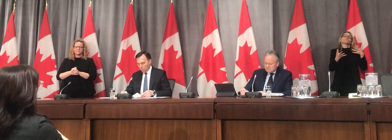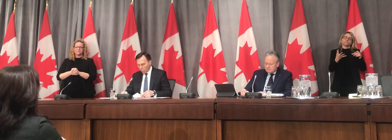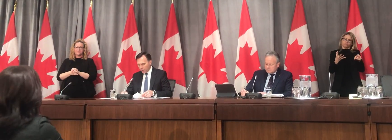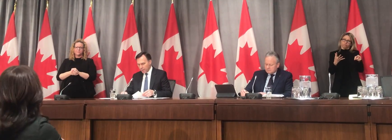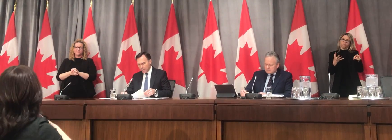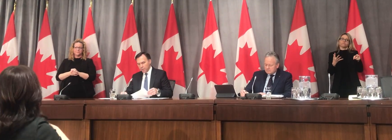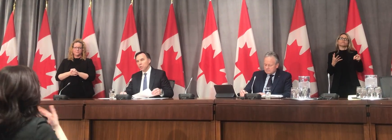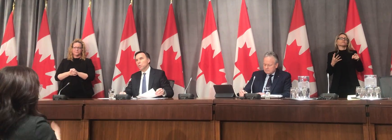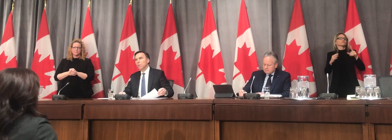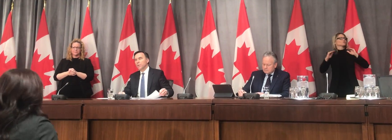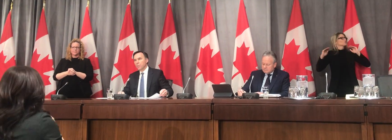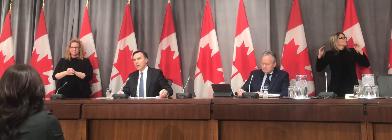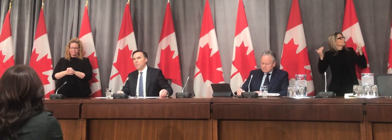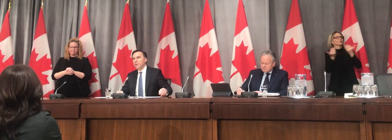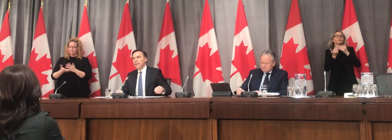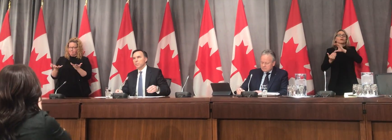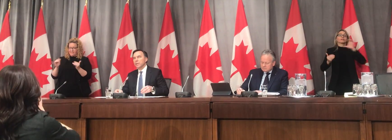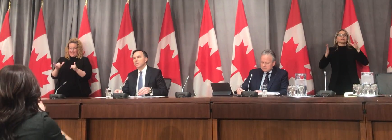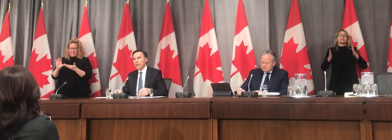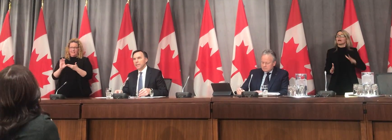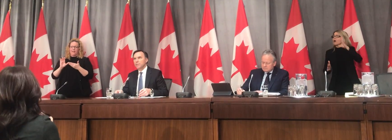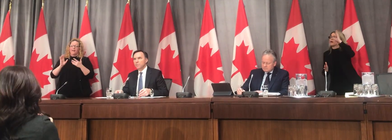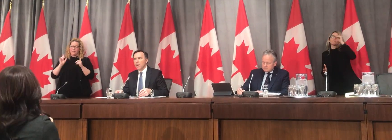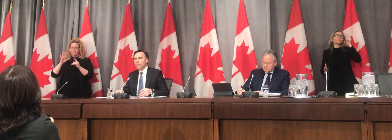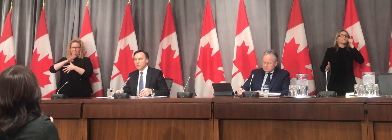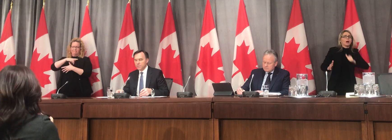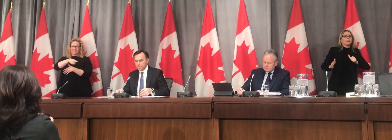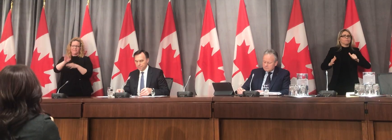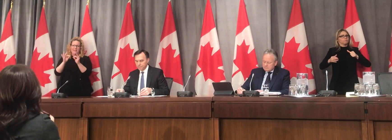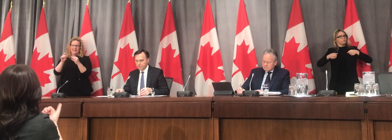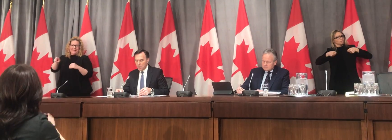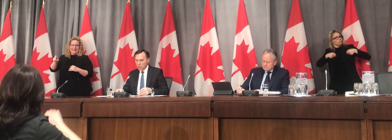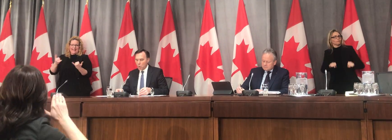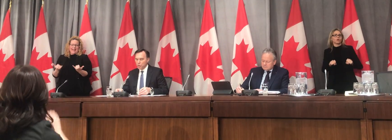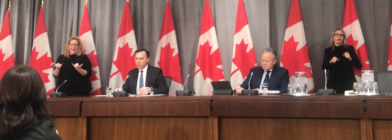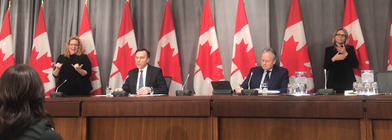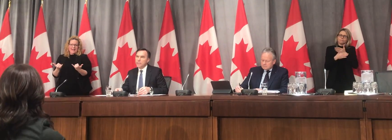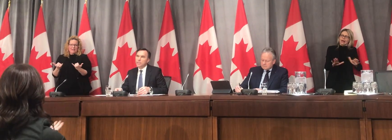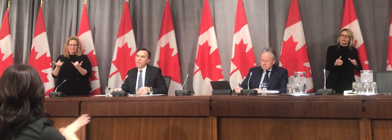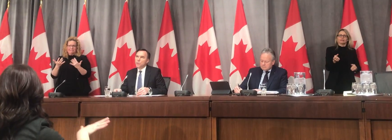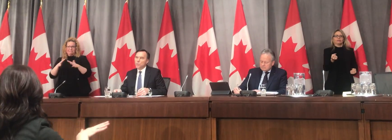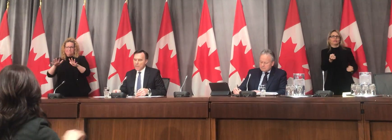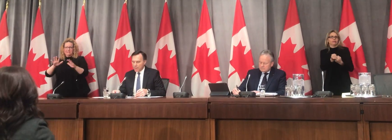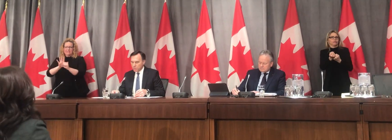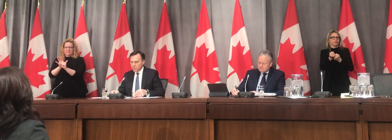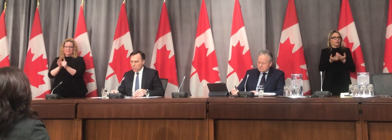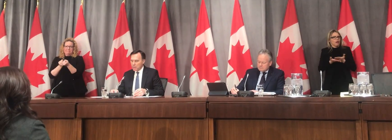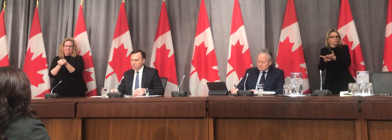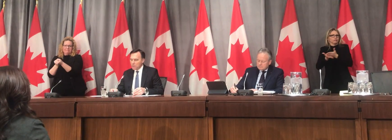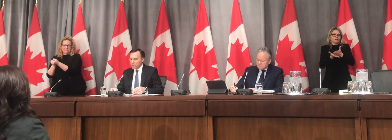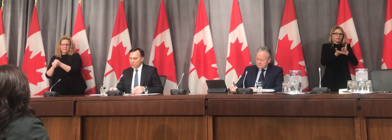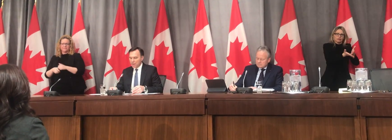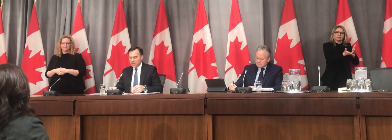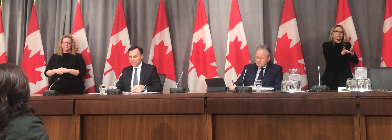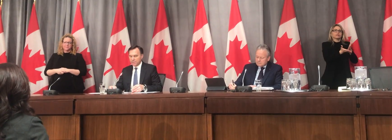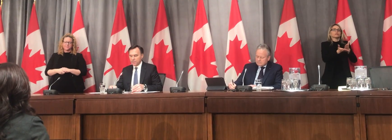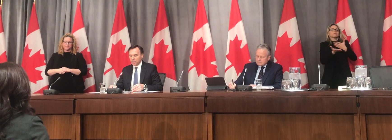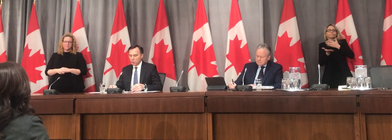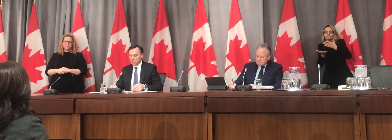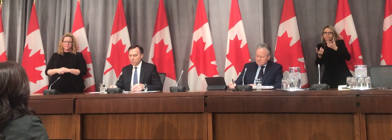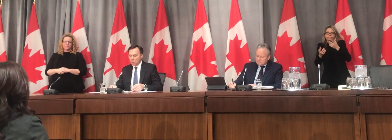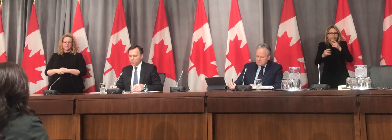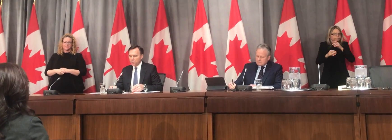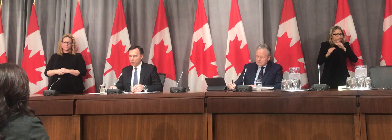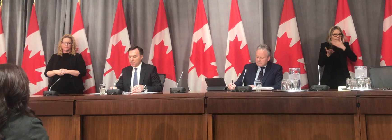takes to support you and your family as we contain this virus. Aujourd'hui, nous annonçons la première phase